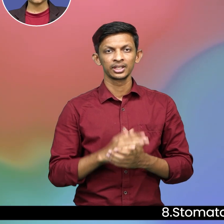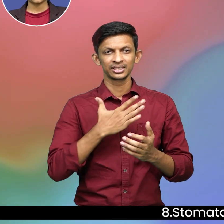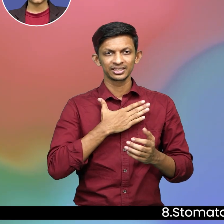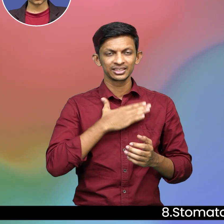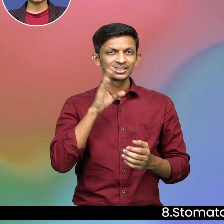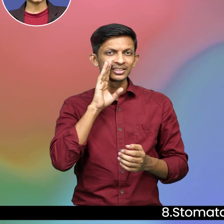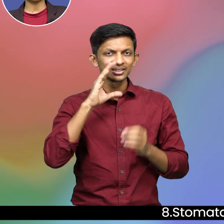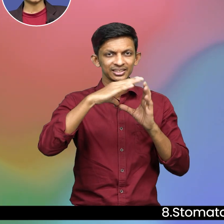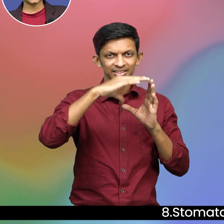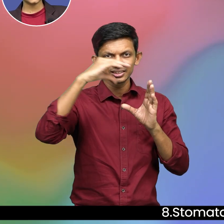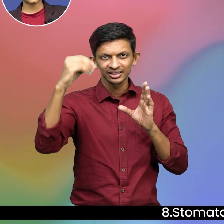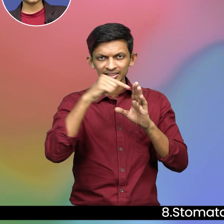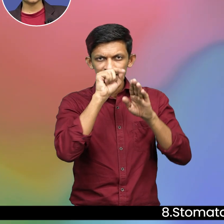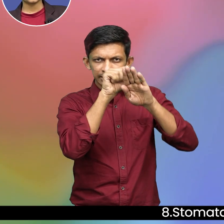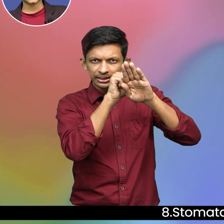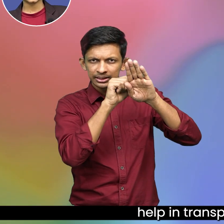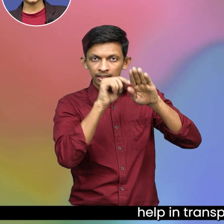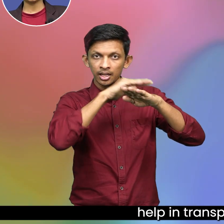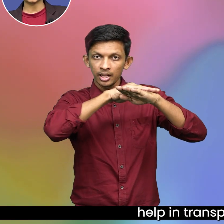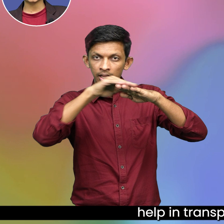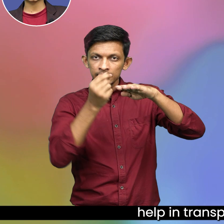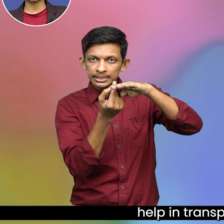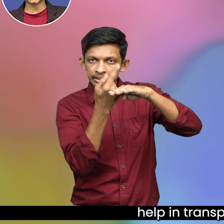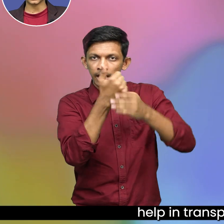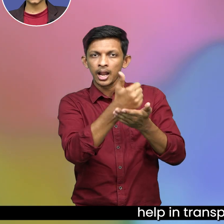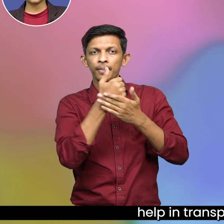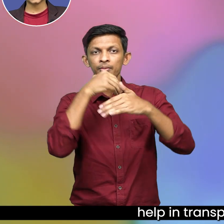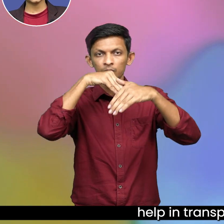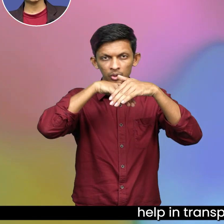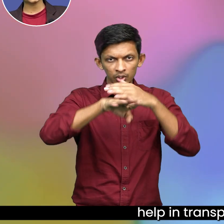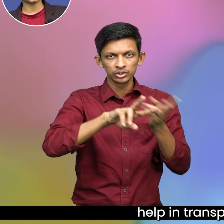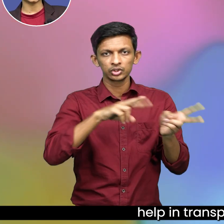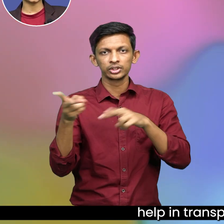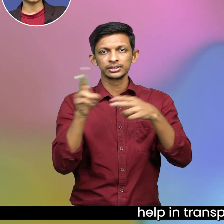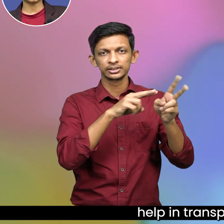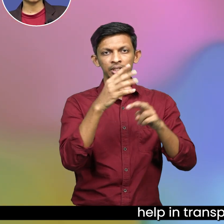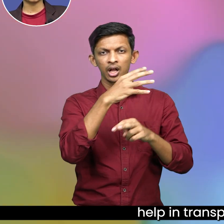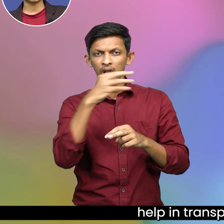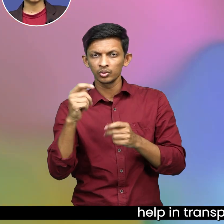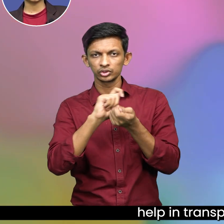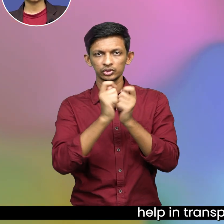Stomata on the epidermis help in transpiration and respiration.